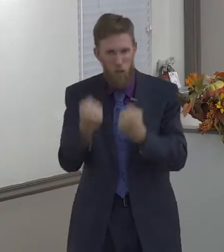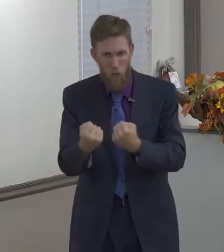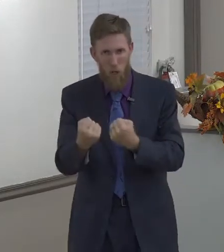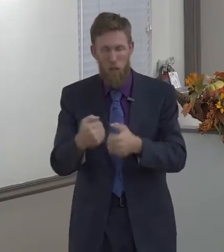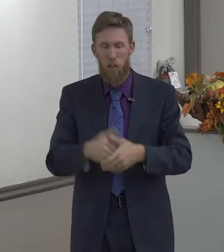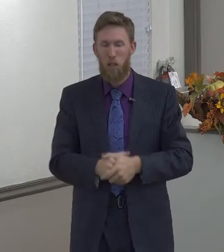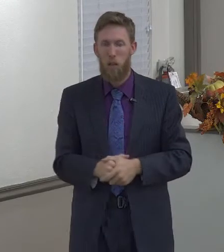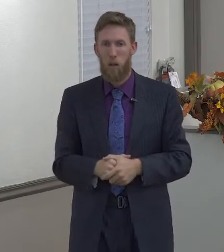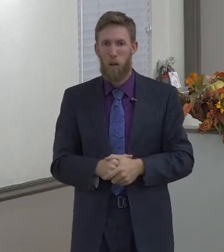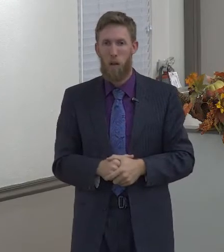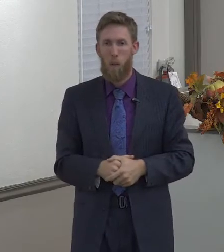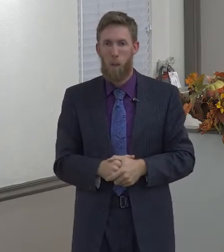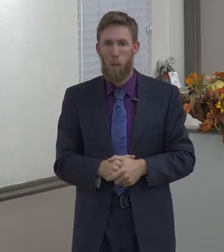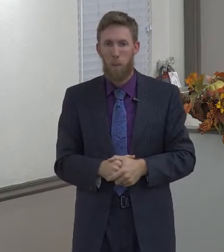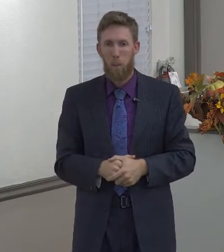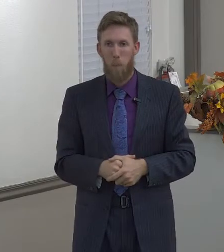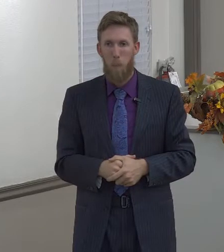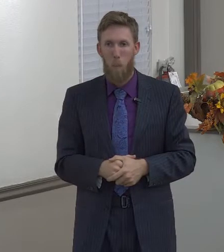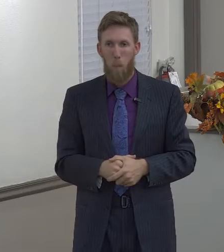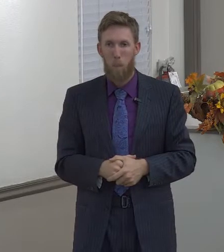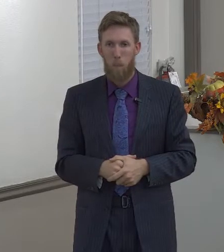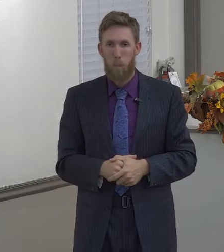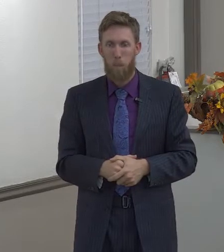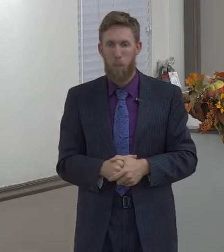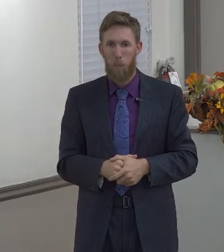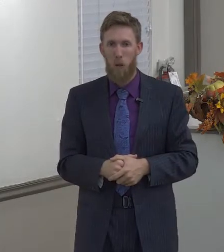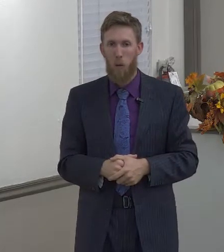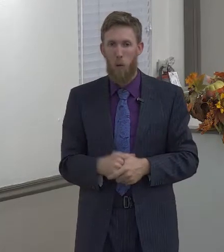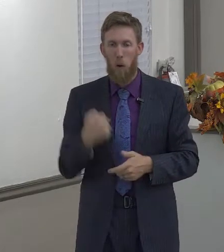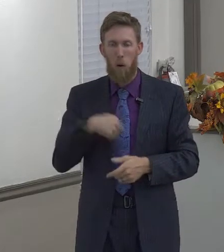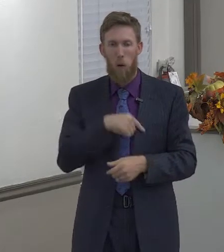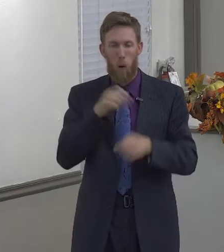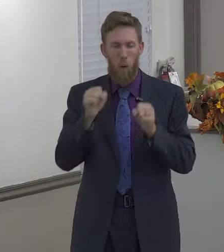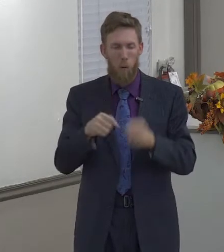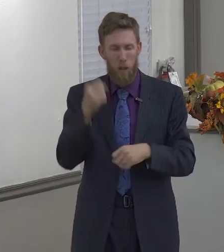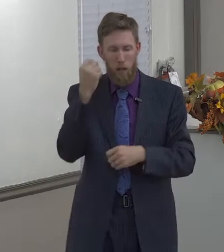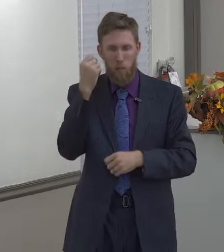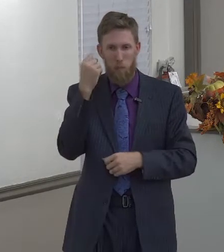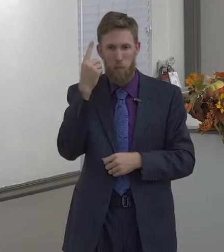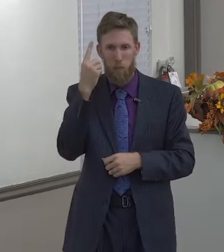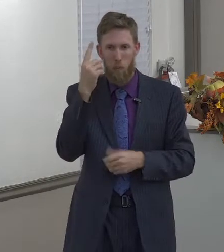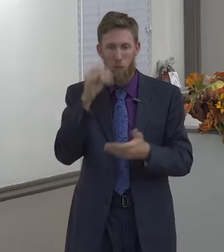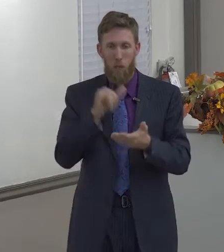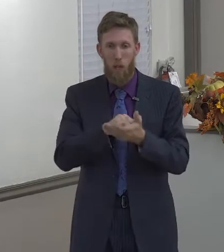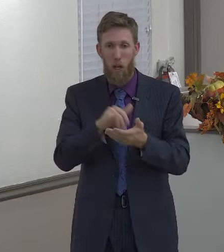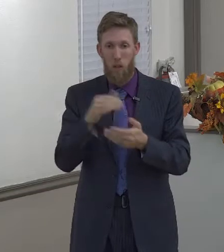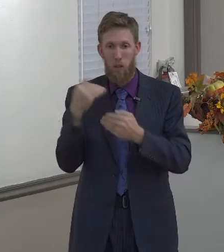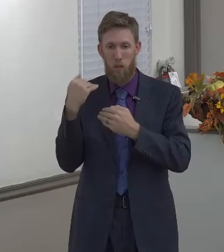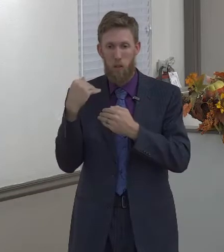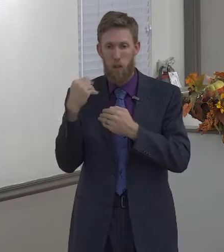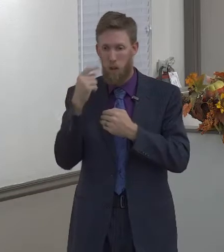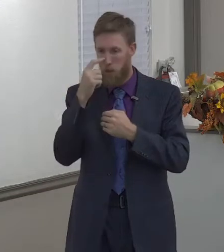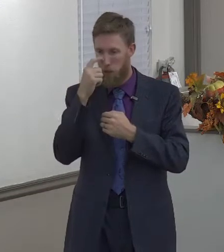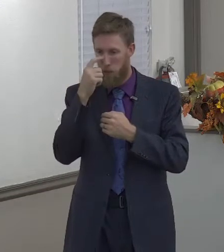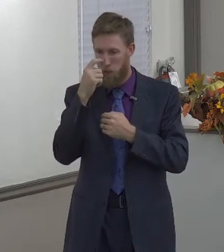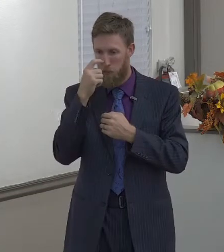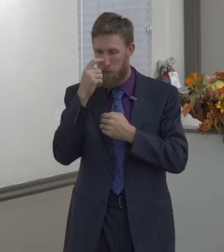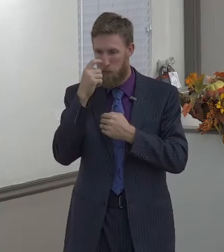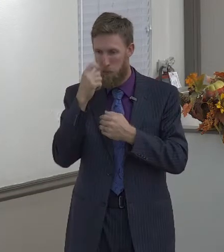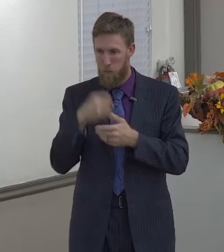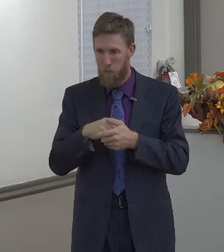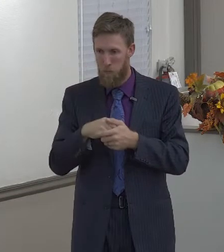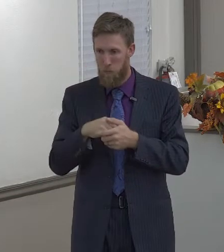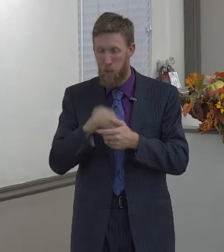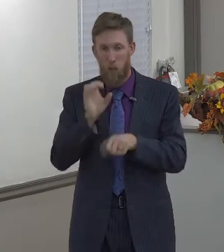church is supposed to do. It is supposed to feed. The pastor, the shepherd, should feed the sheep. The Bible also uses a